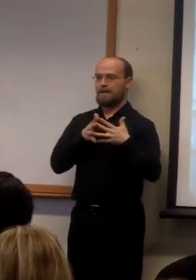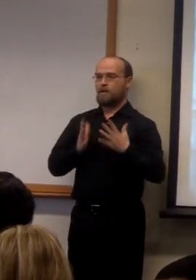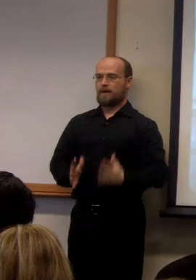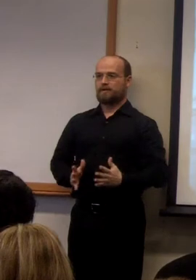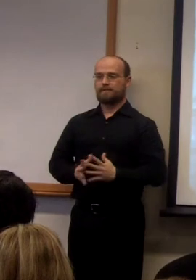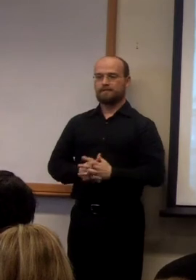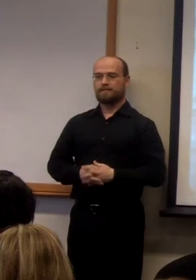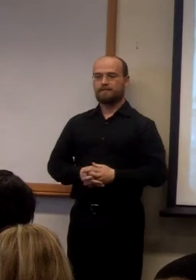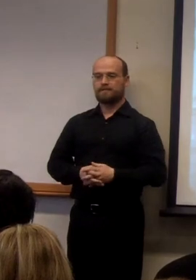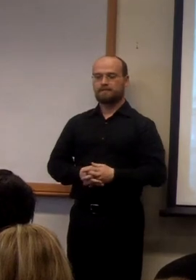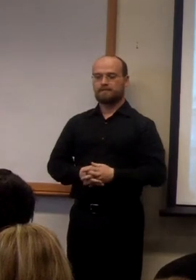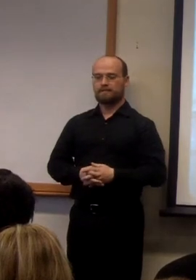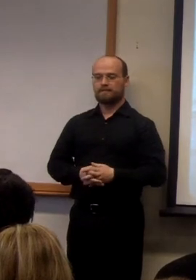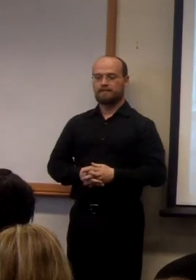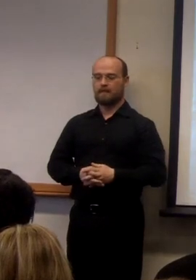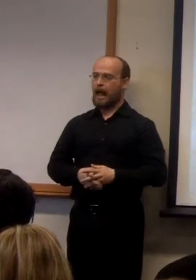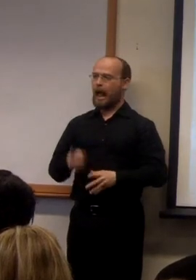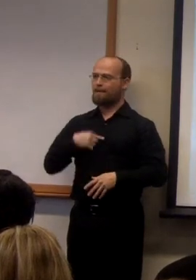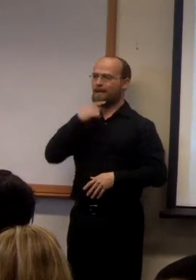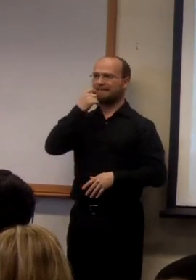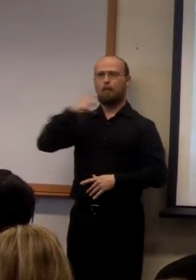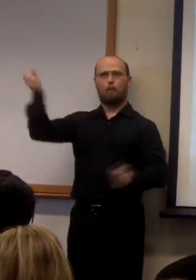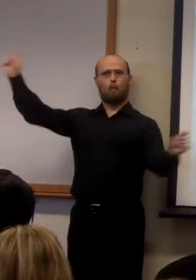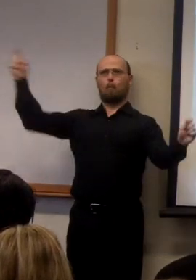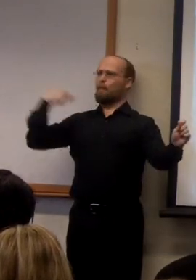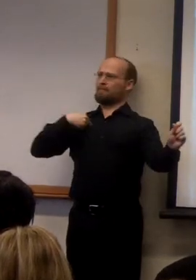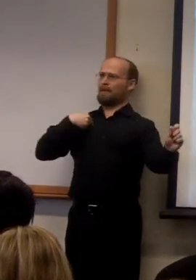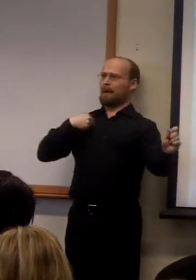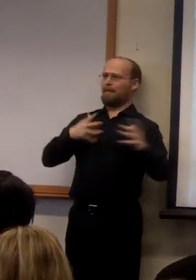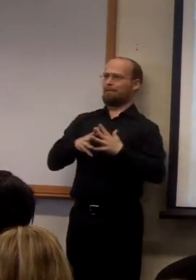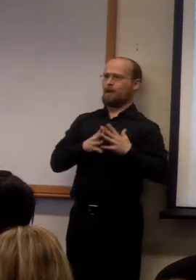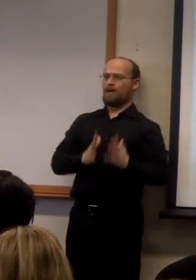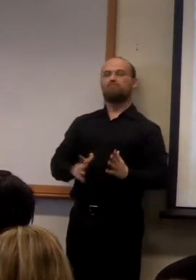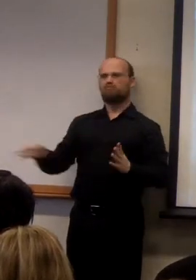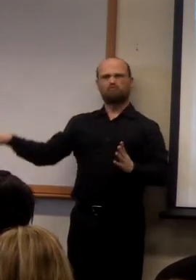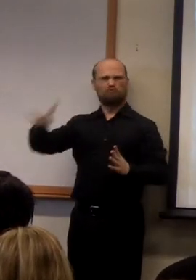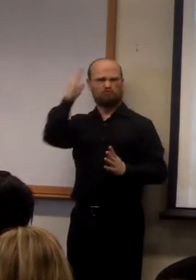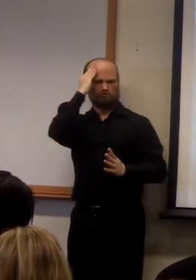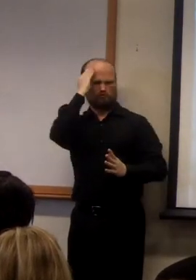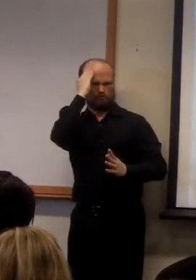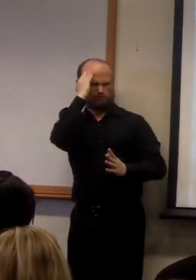I'm not saying that as, you know, I am an American. I don't mean that, you